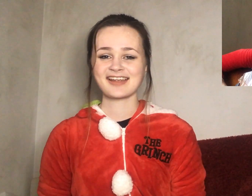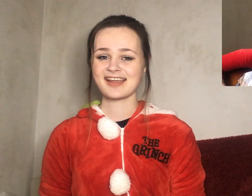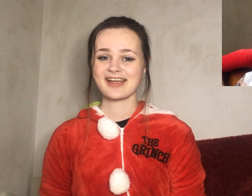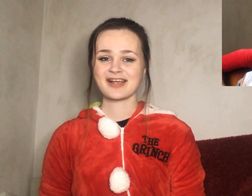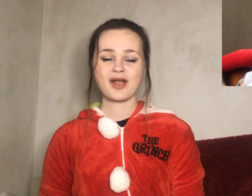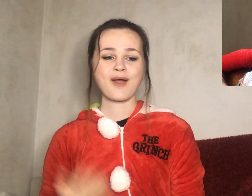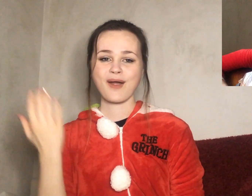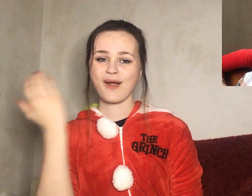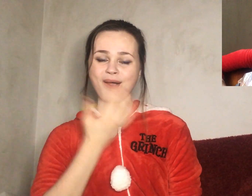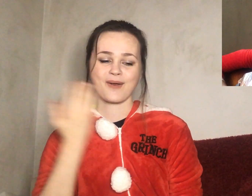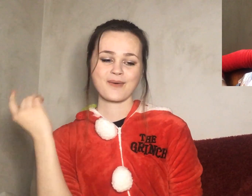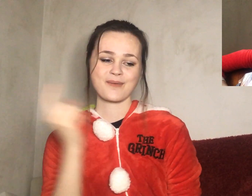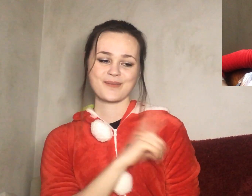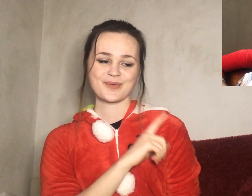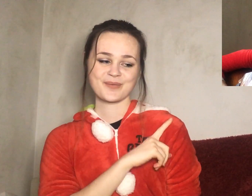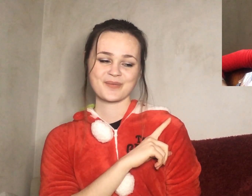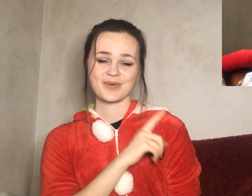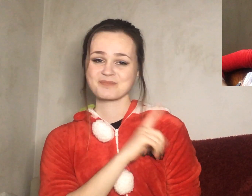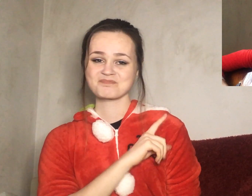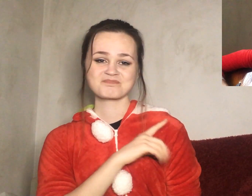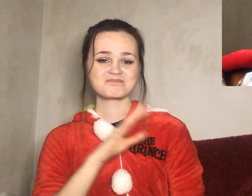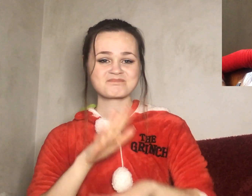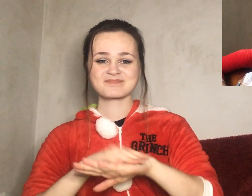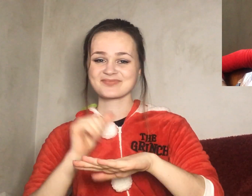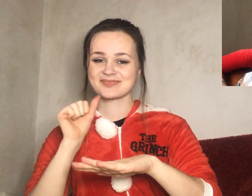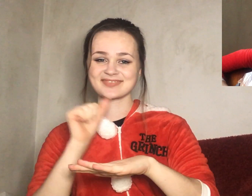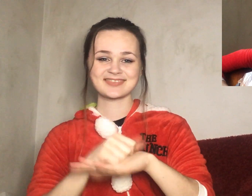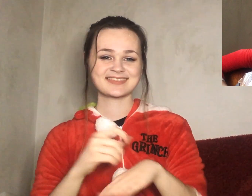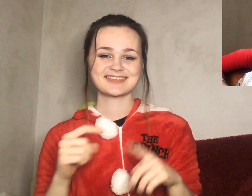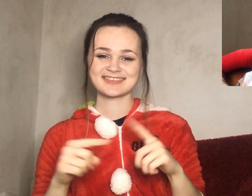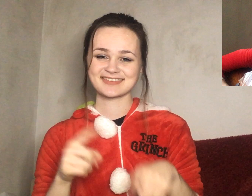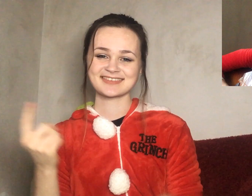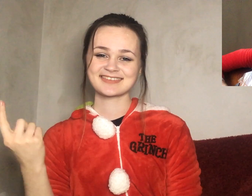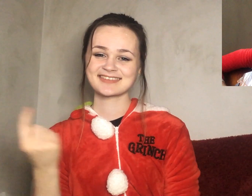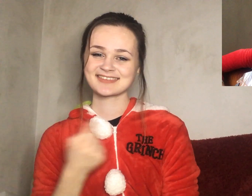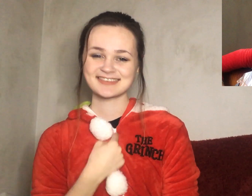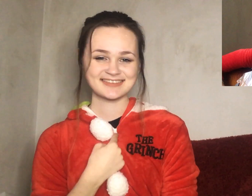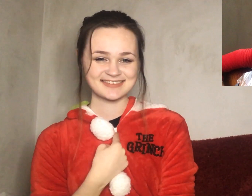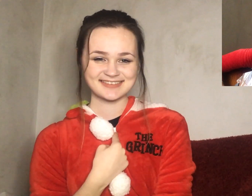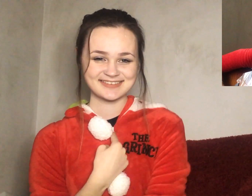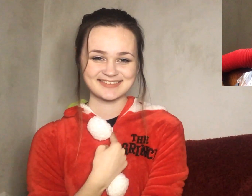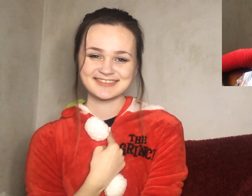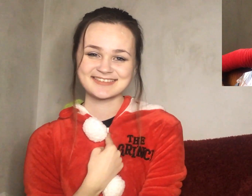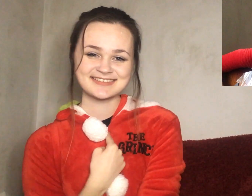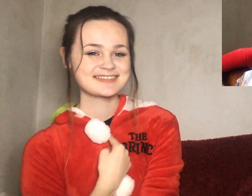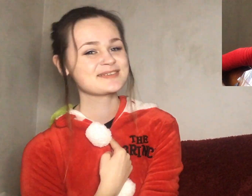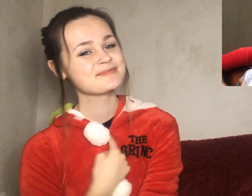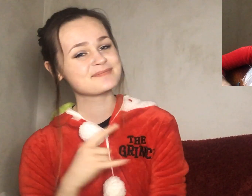Oh, why? 'Cause that's Christmas to me.